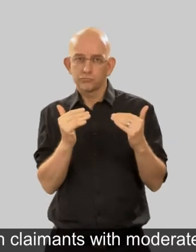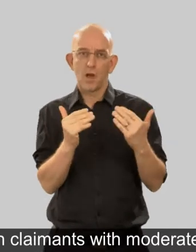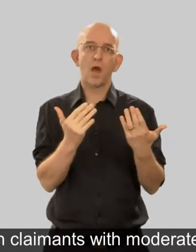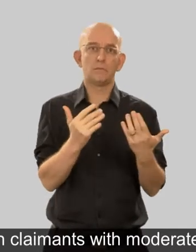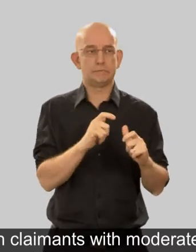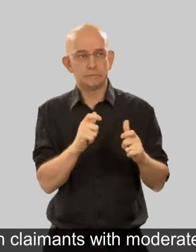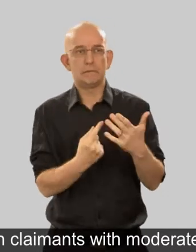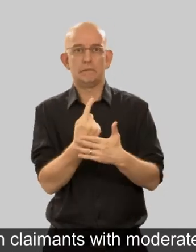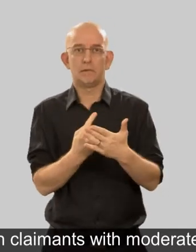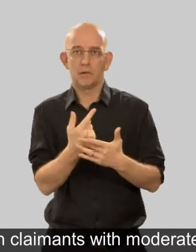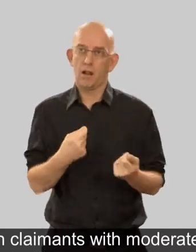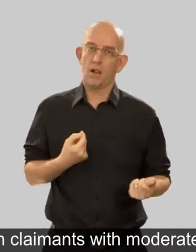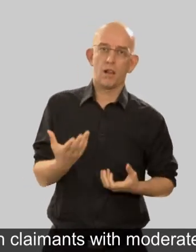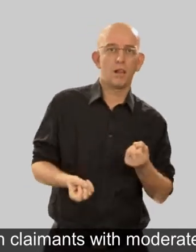significant ongoing costs,